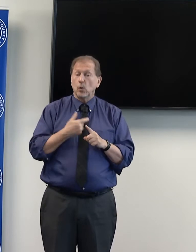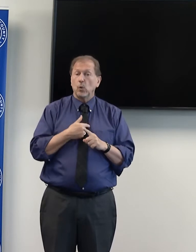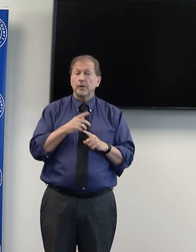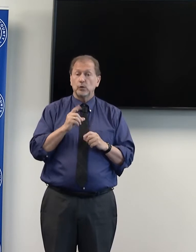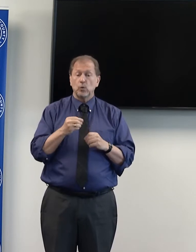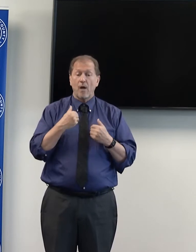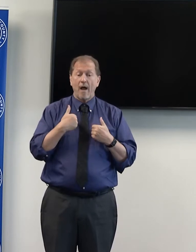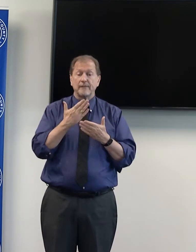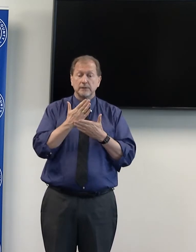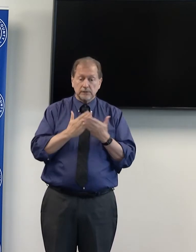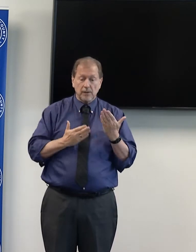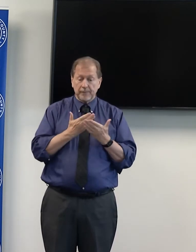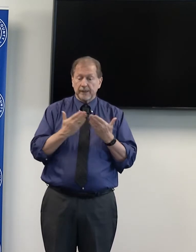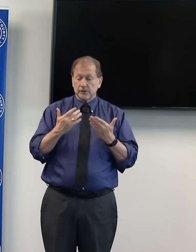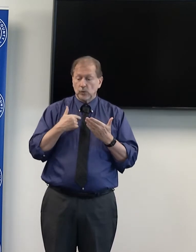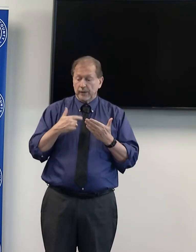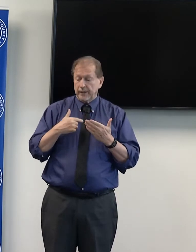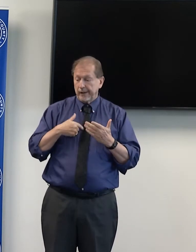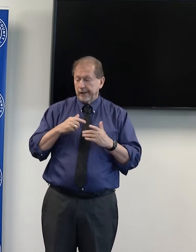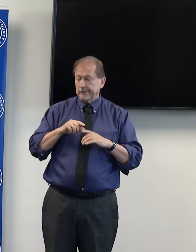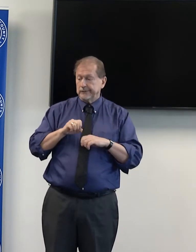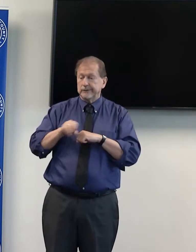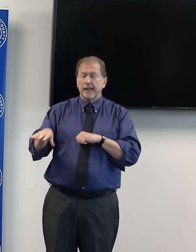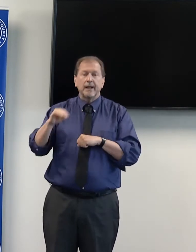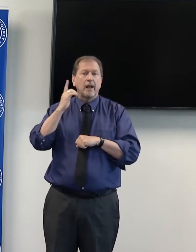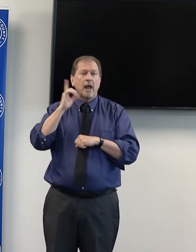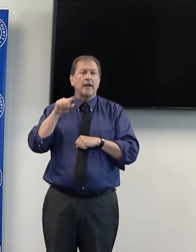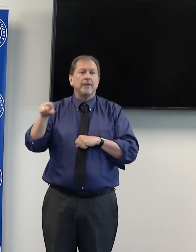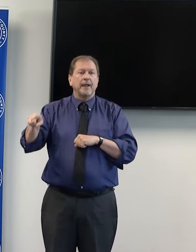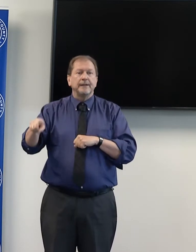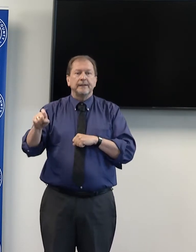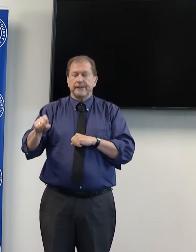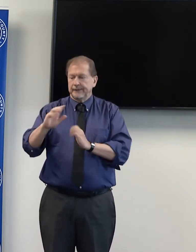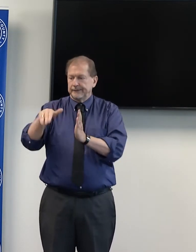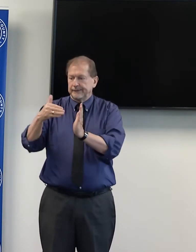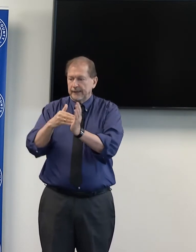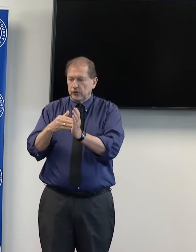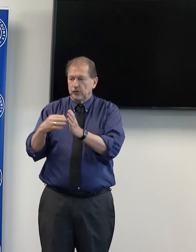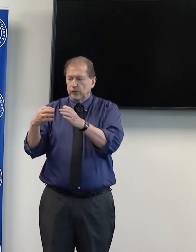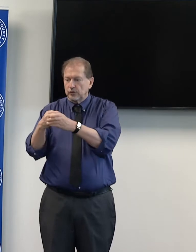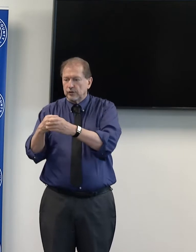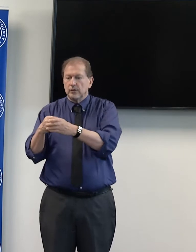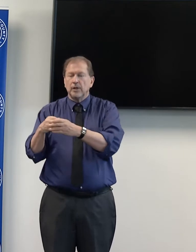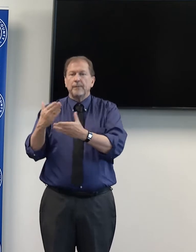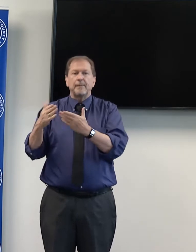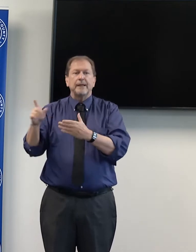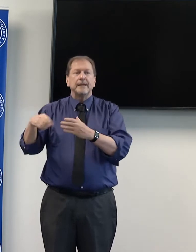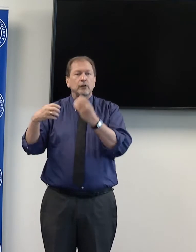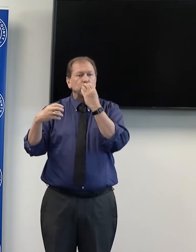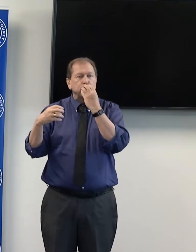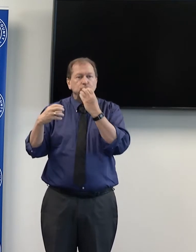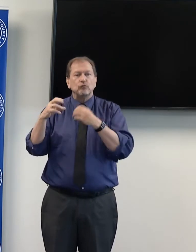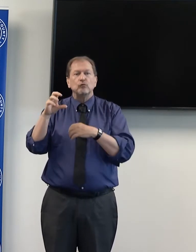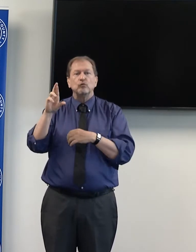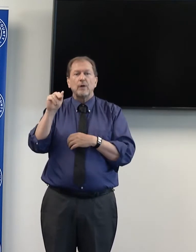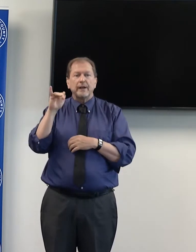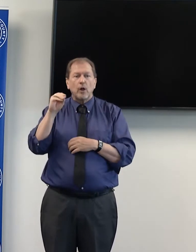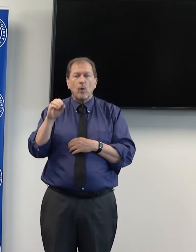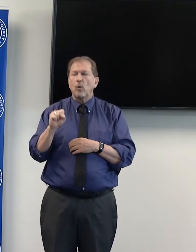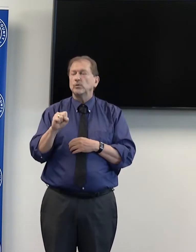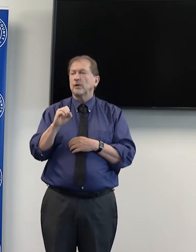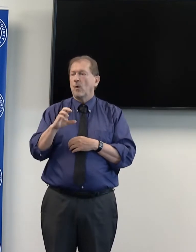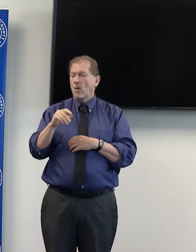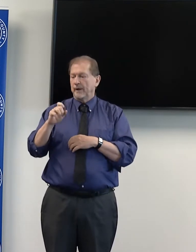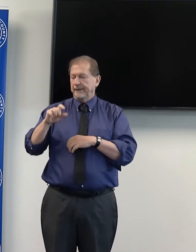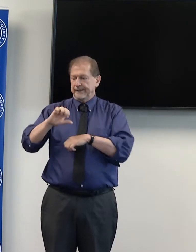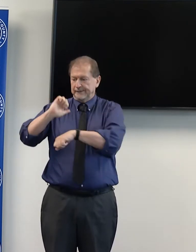town to help establish command and control, meaning to give a forward